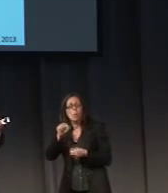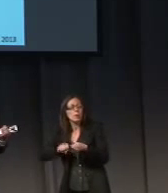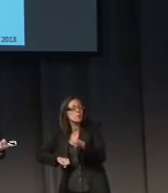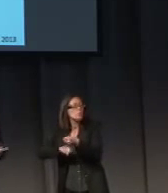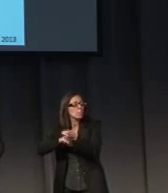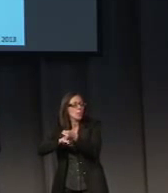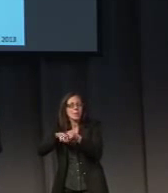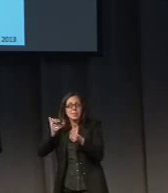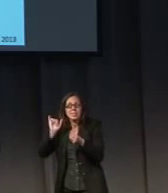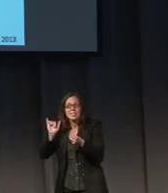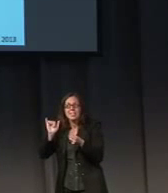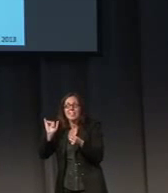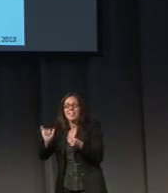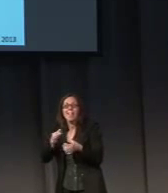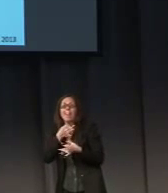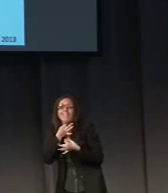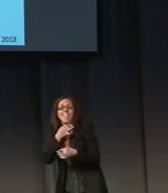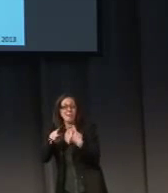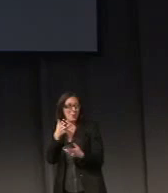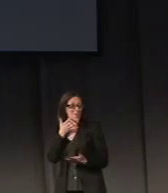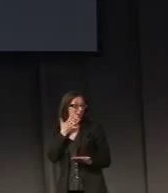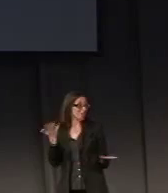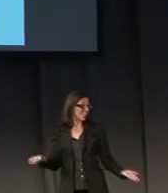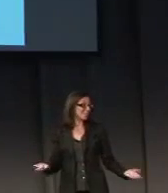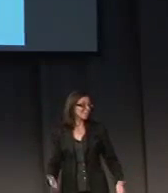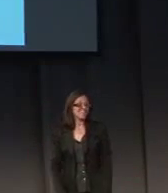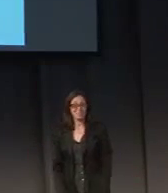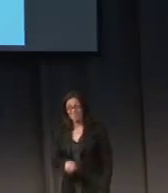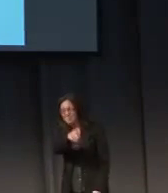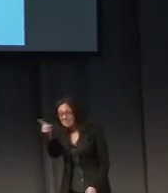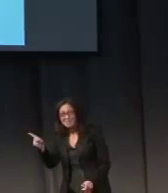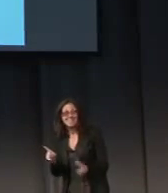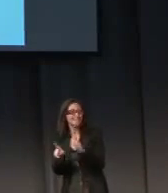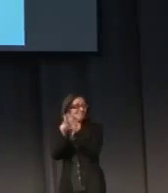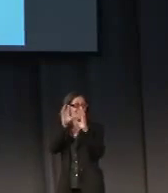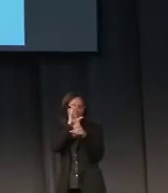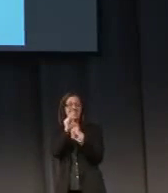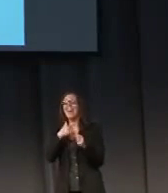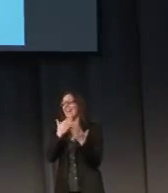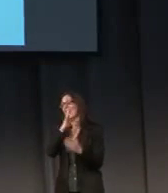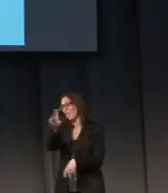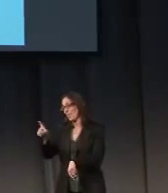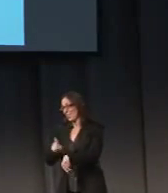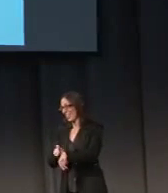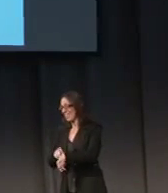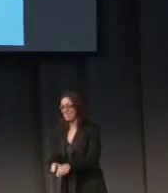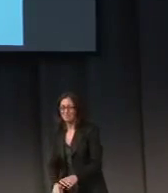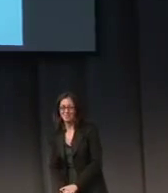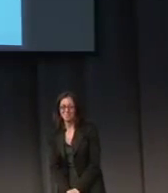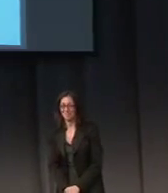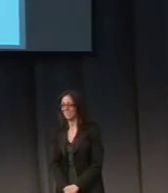this interest in color. And with that, I'd like to thank you for your time.